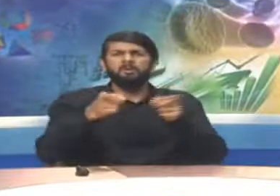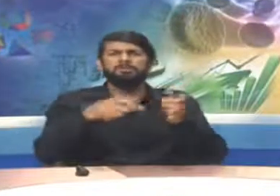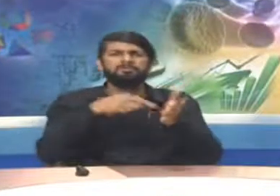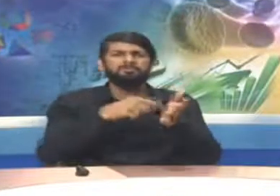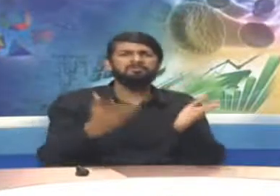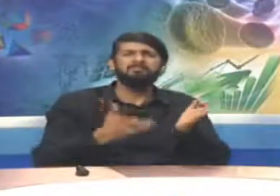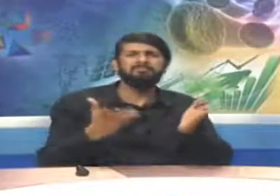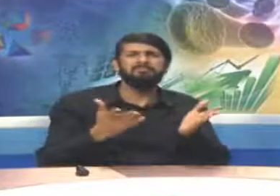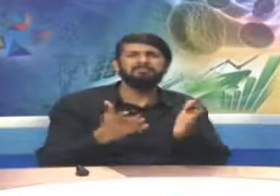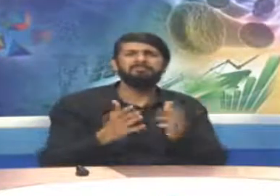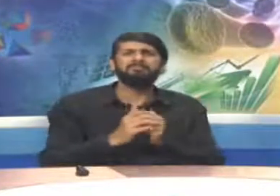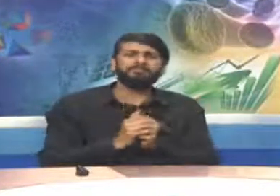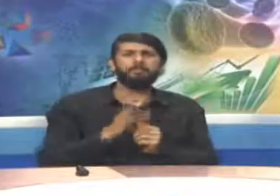the mean of decentralization,